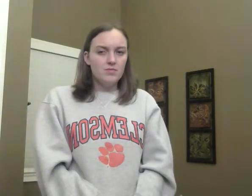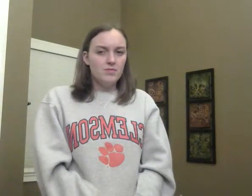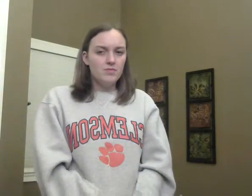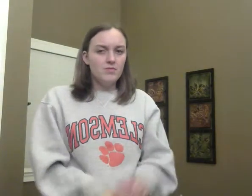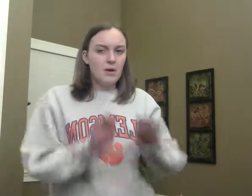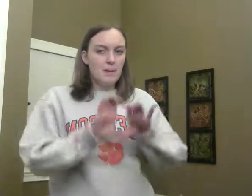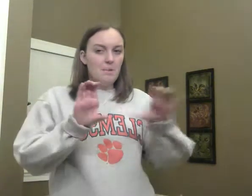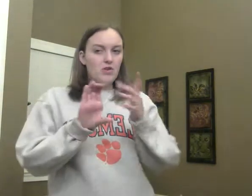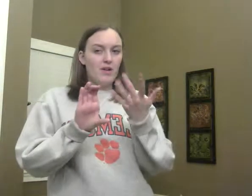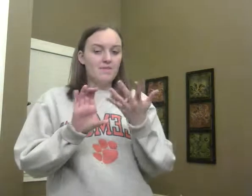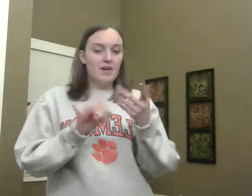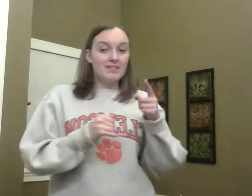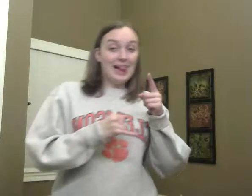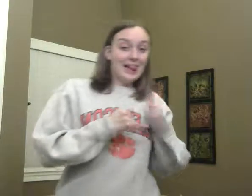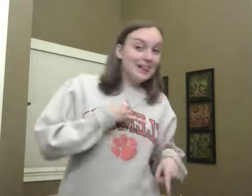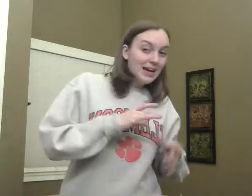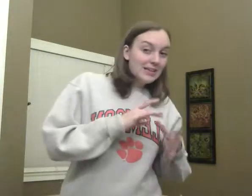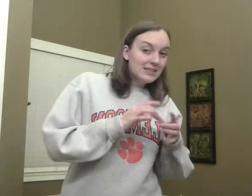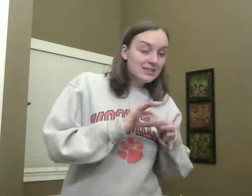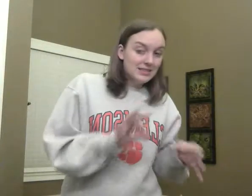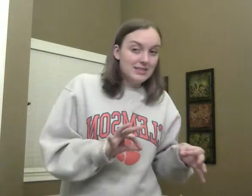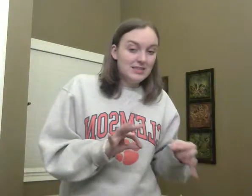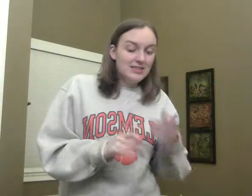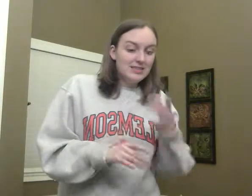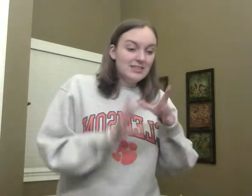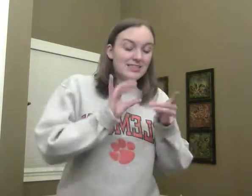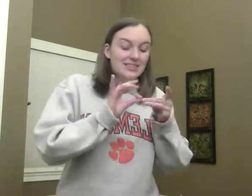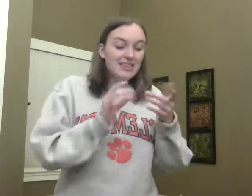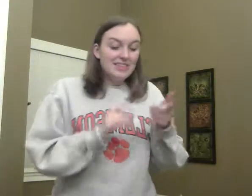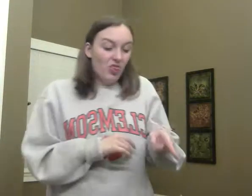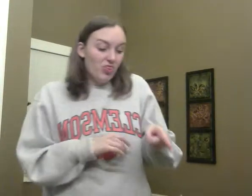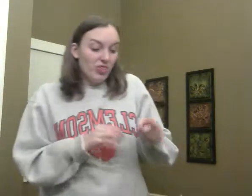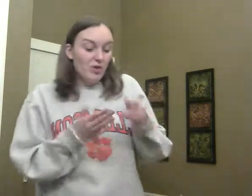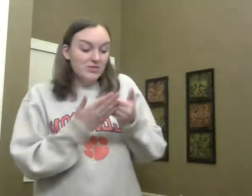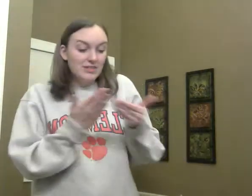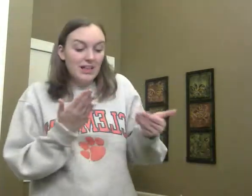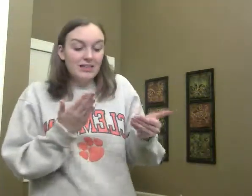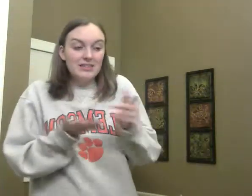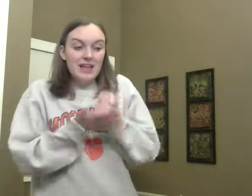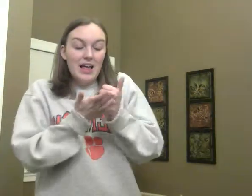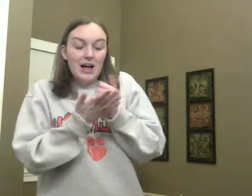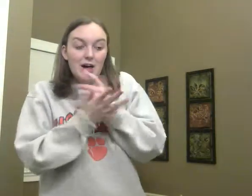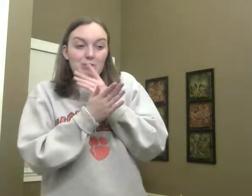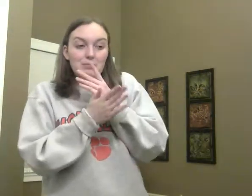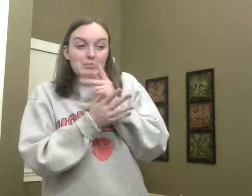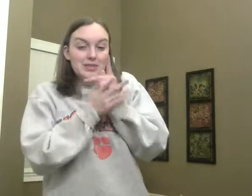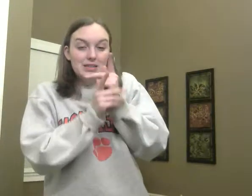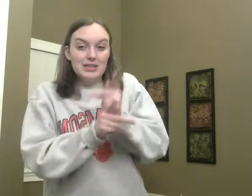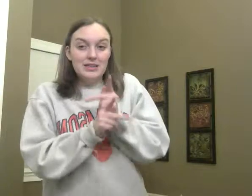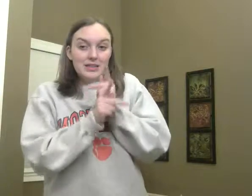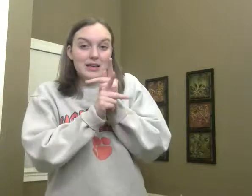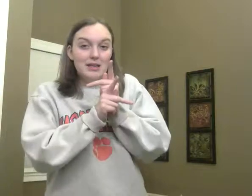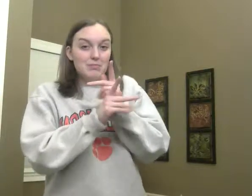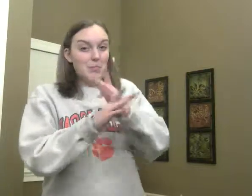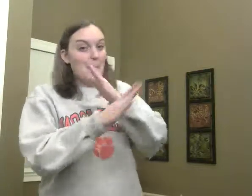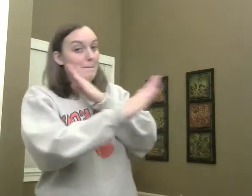paragraph 5, the last sentence, it says these traits help keep from them becoming prey, and if they lost